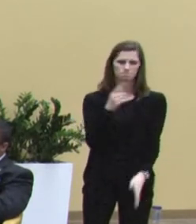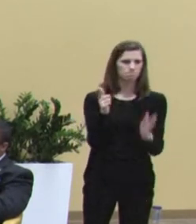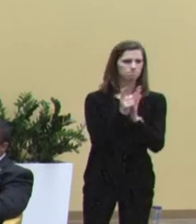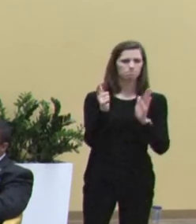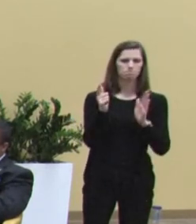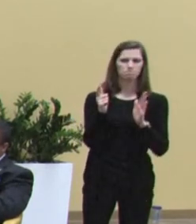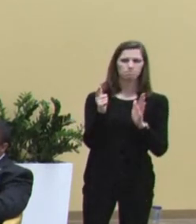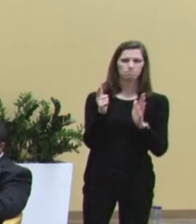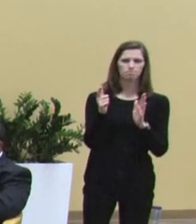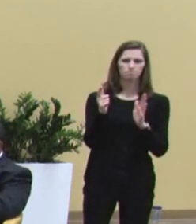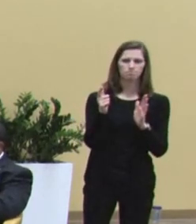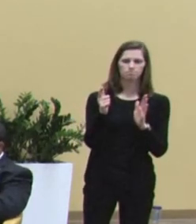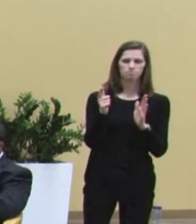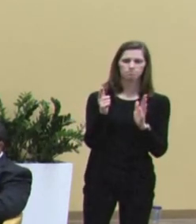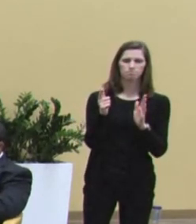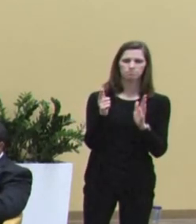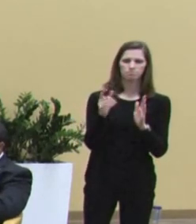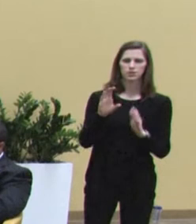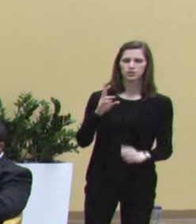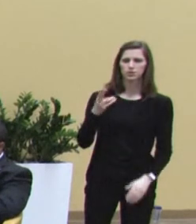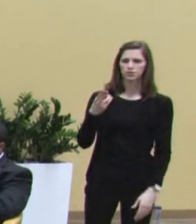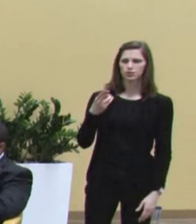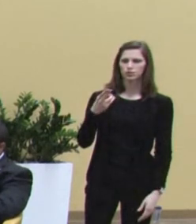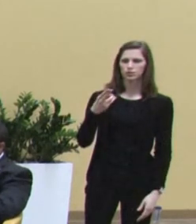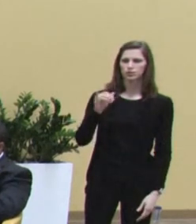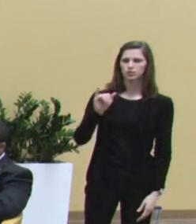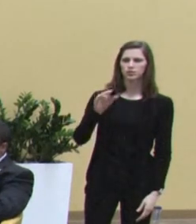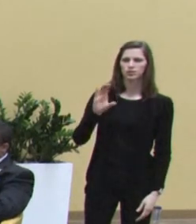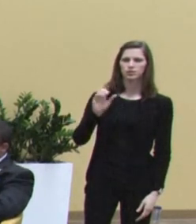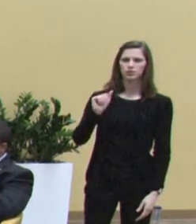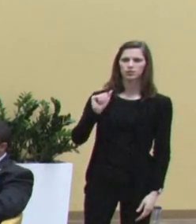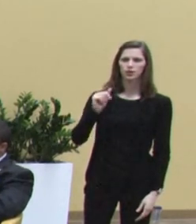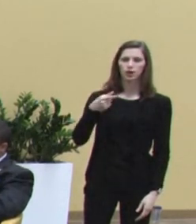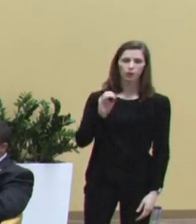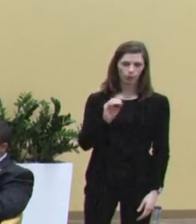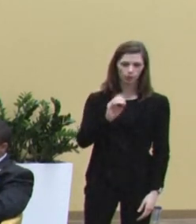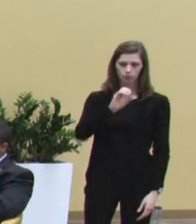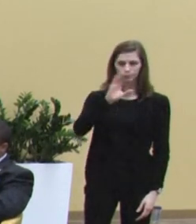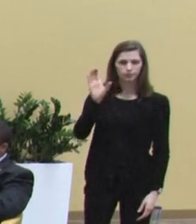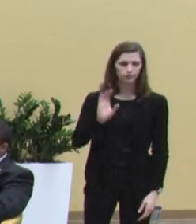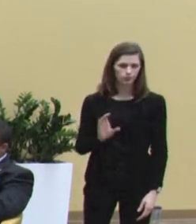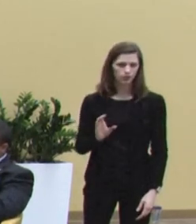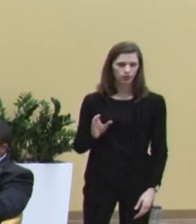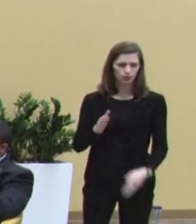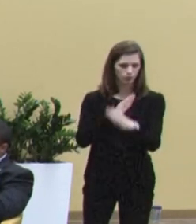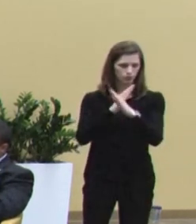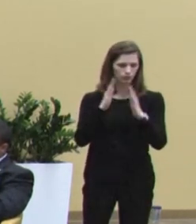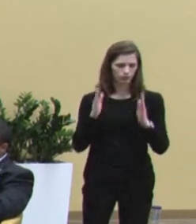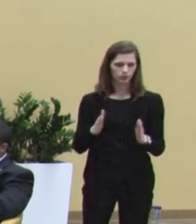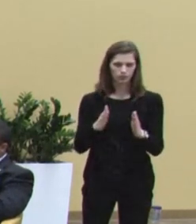the presence of the Chicago Defender in the state. And so